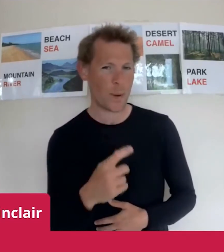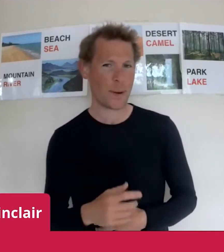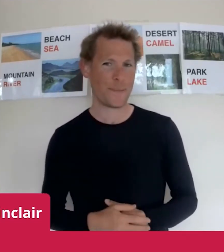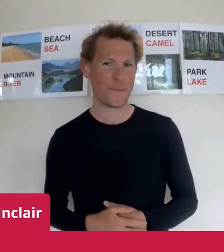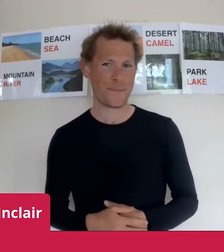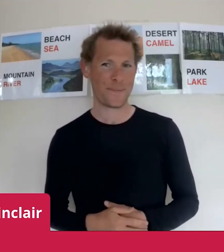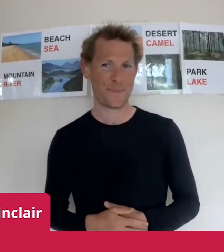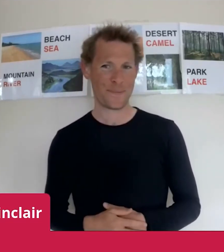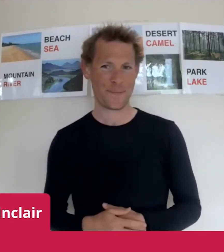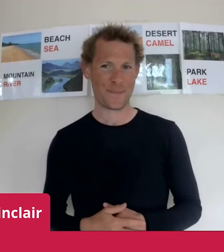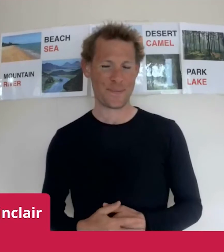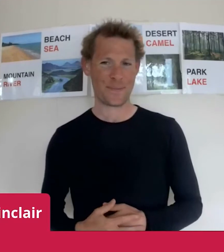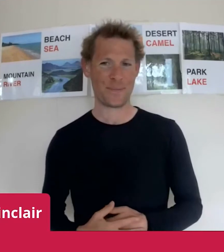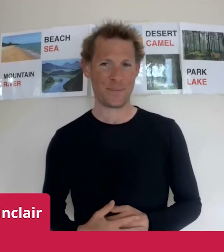Now, let's do one more.